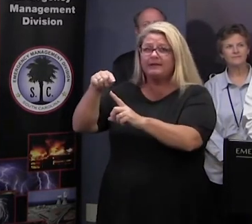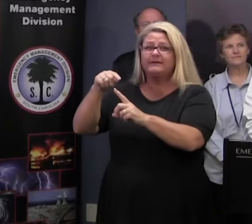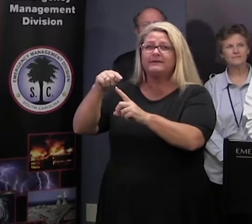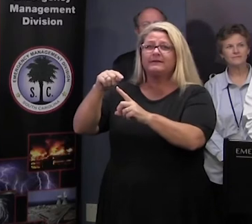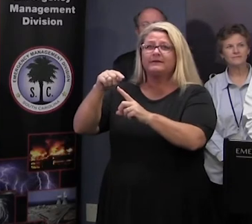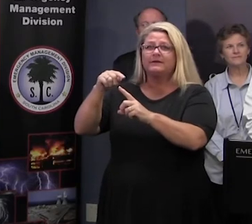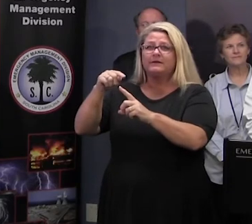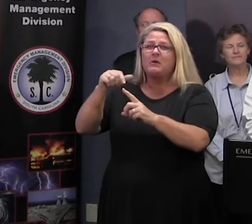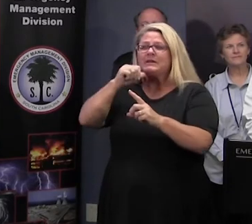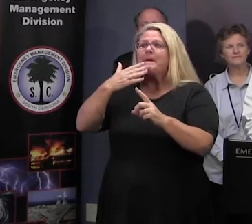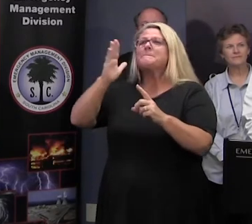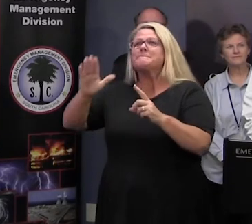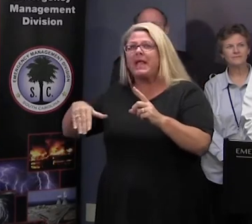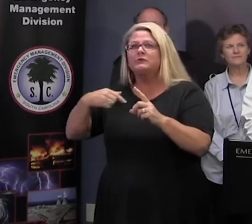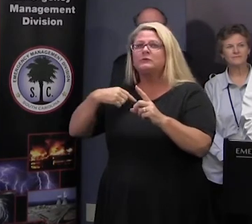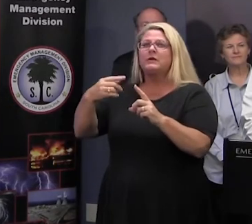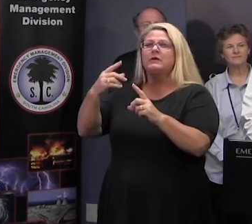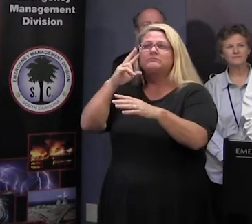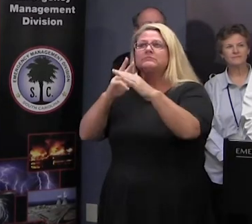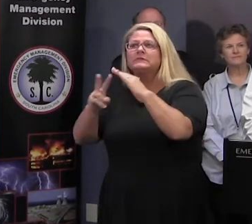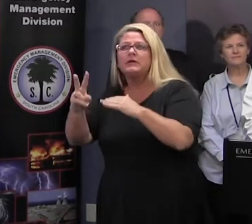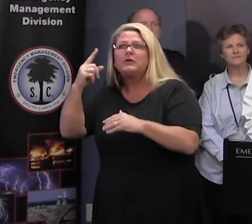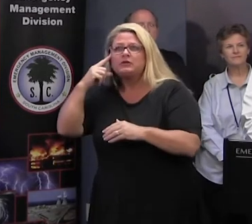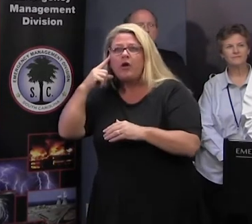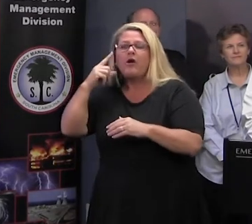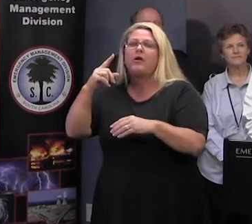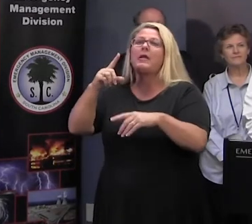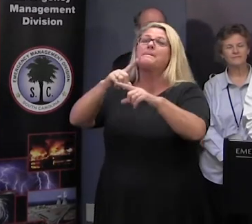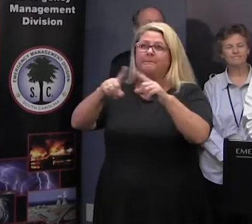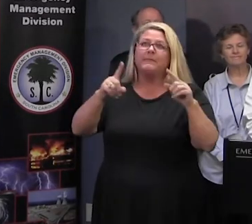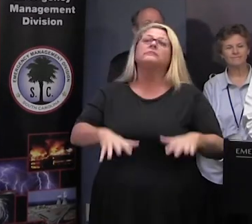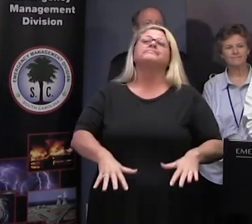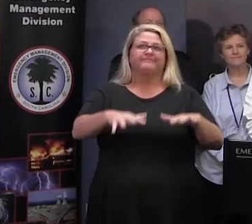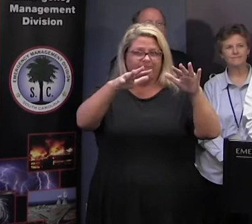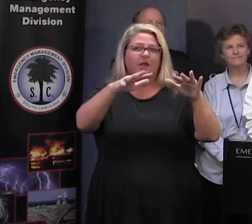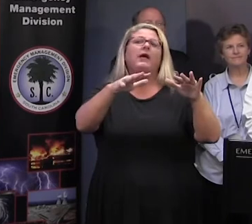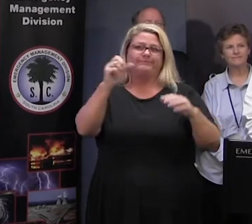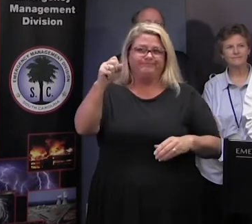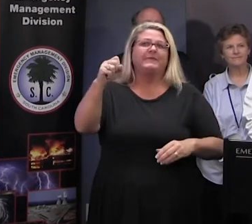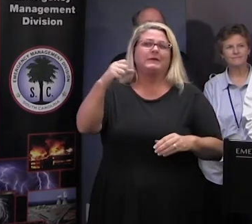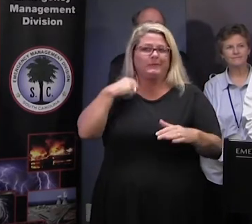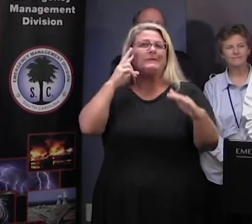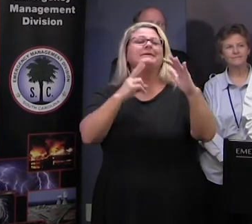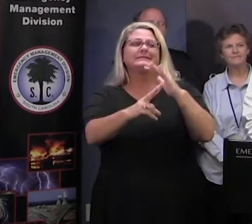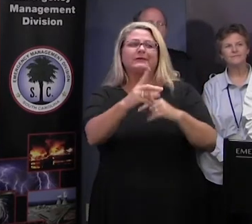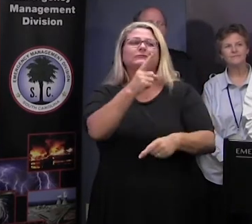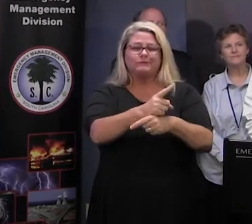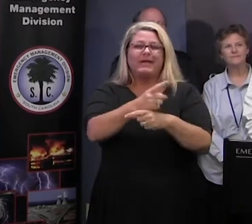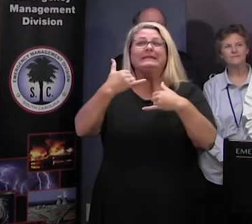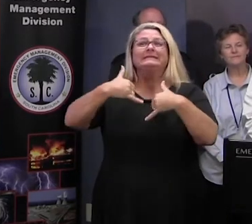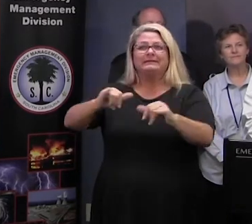was not as bad as predicted, and with the flood, which was as bad as predicted and is still occurring in